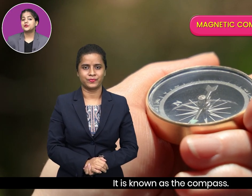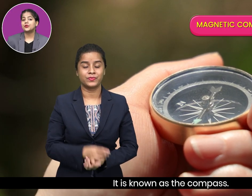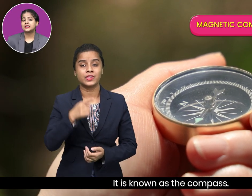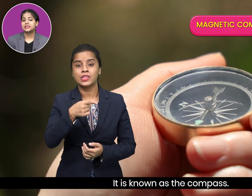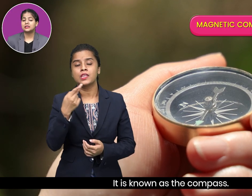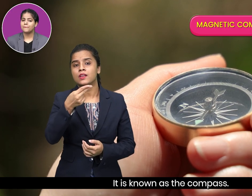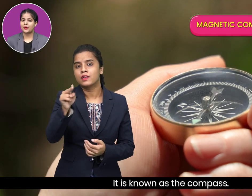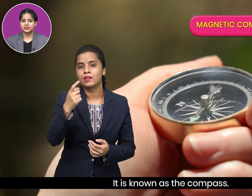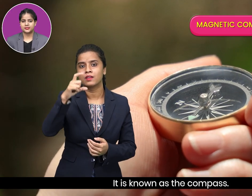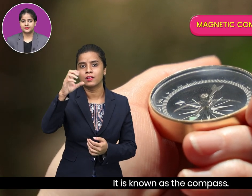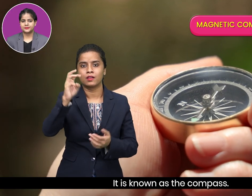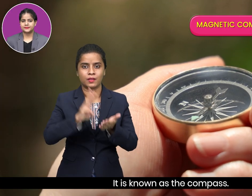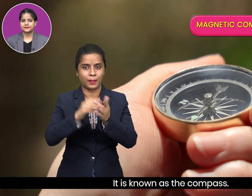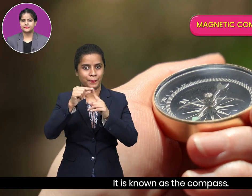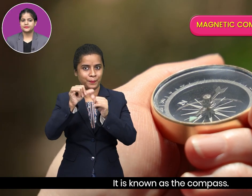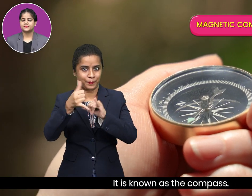It is known as the compass.